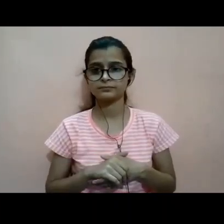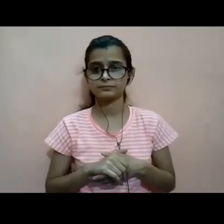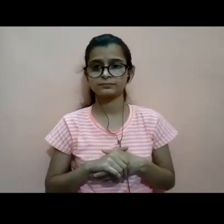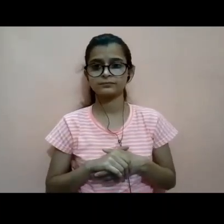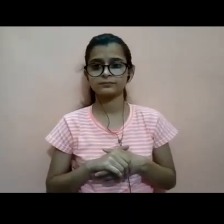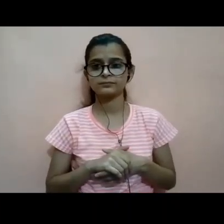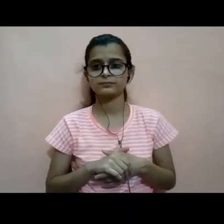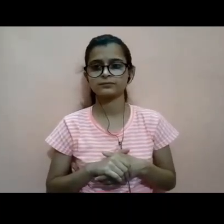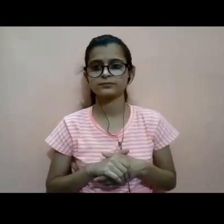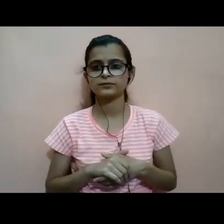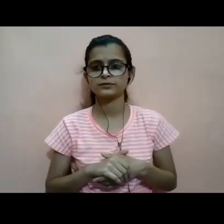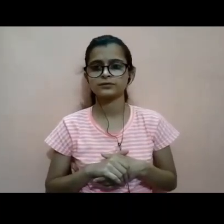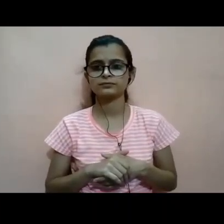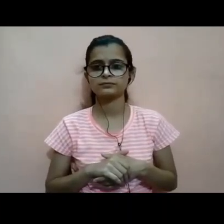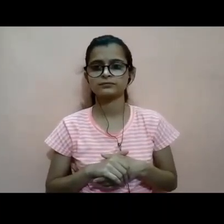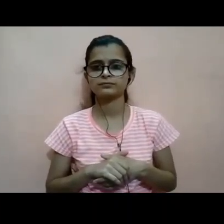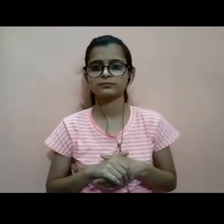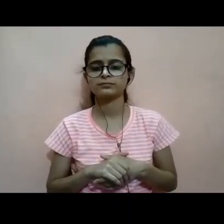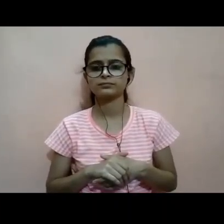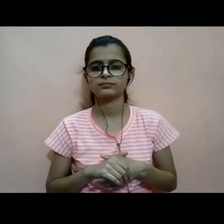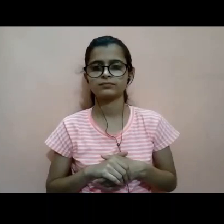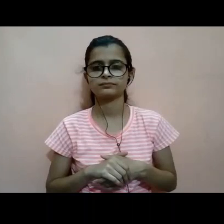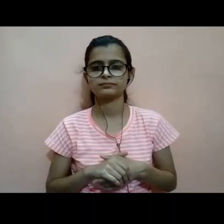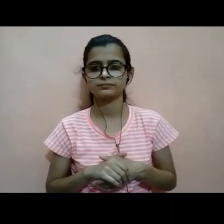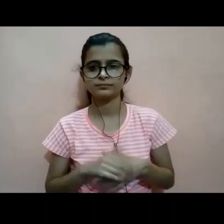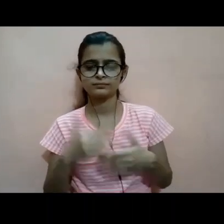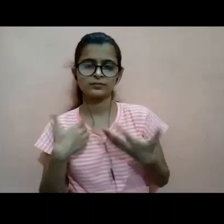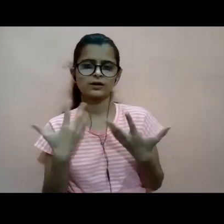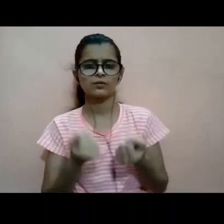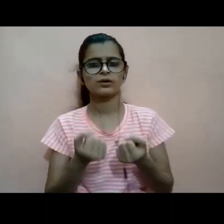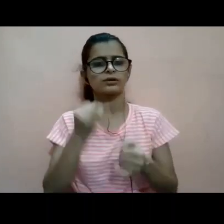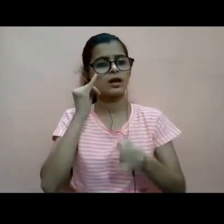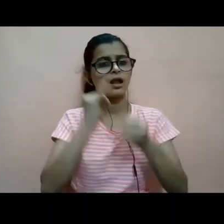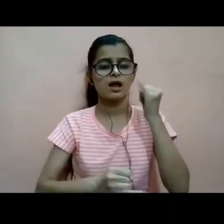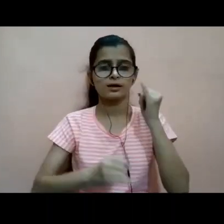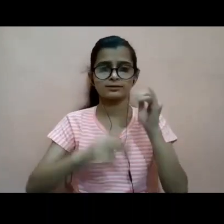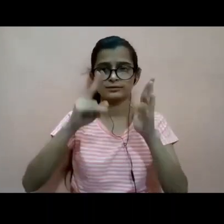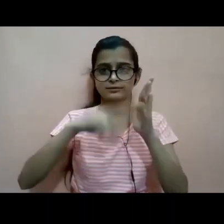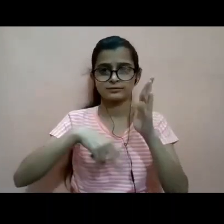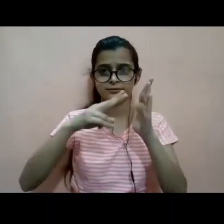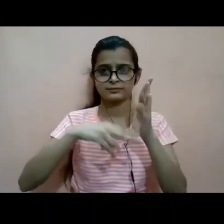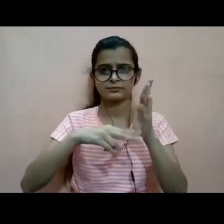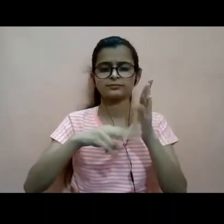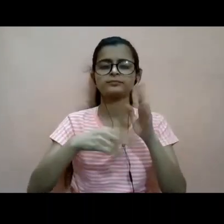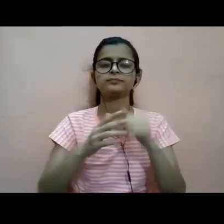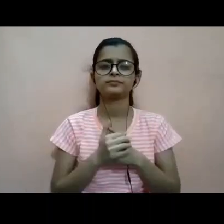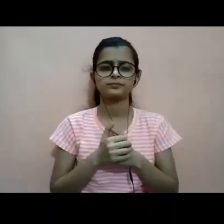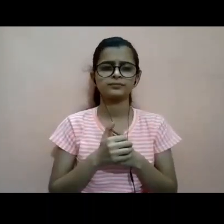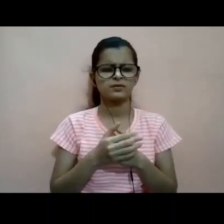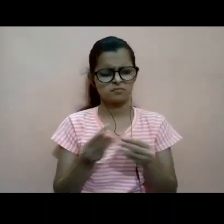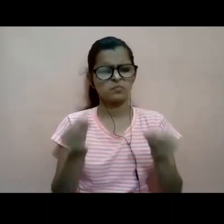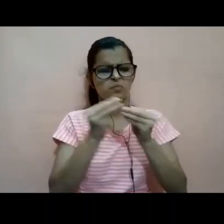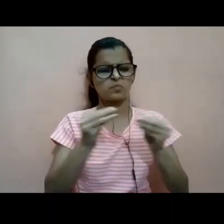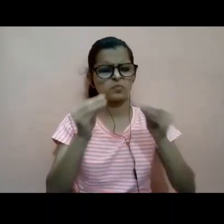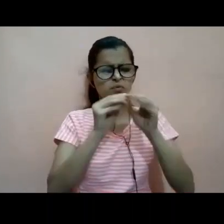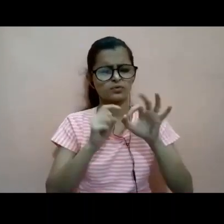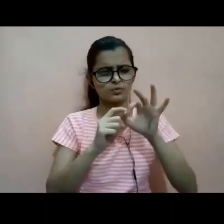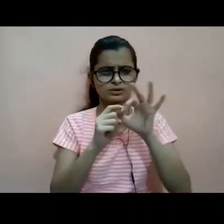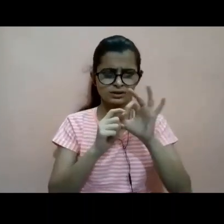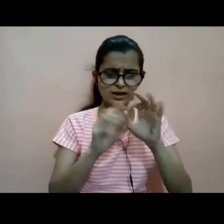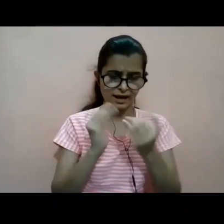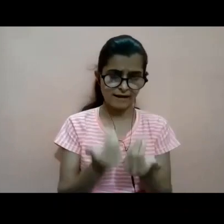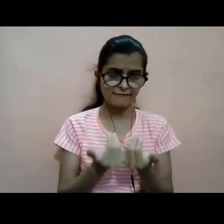question, sir. No, please. That's the last question that I want to read out because it's been there for a while. I know there are more questions, but I'm going to make this the last